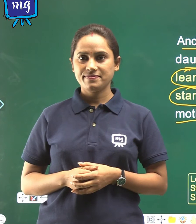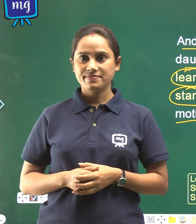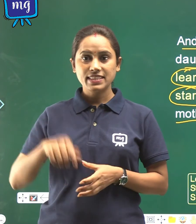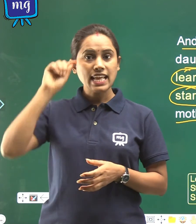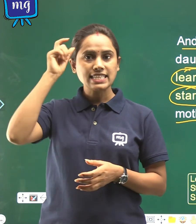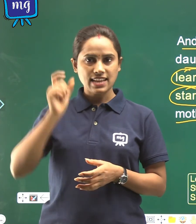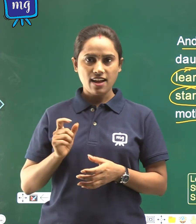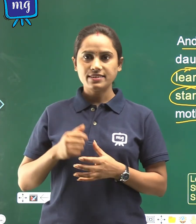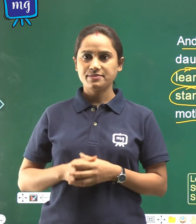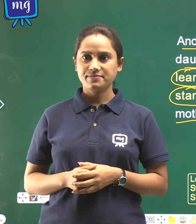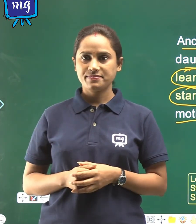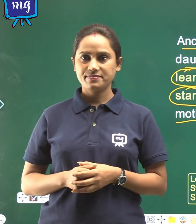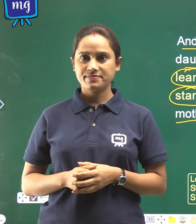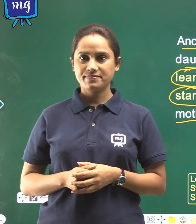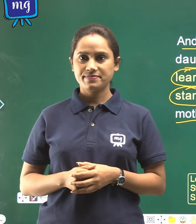start,